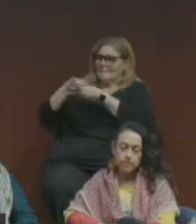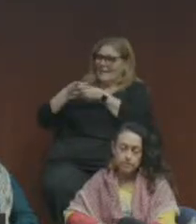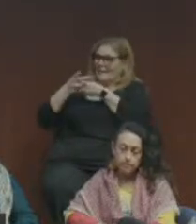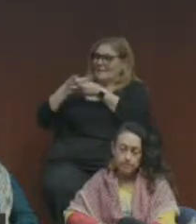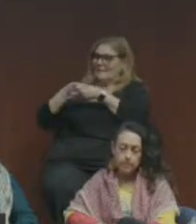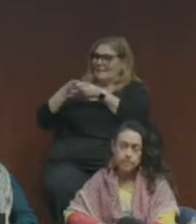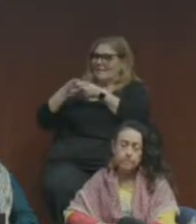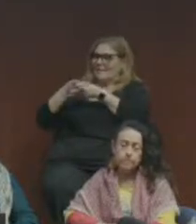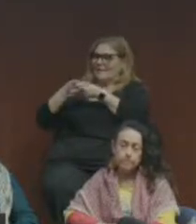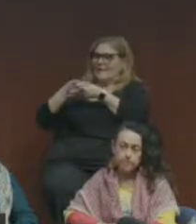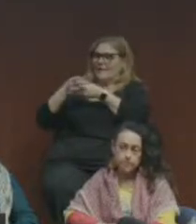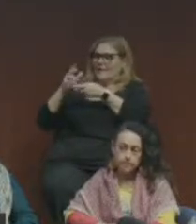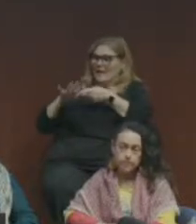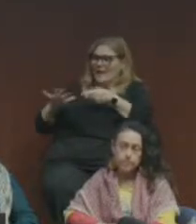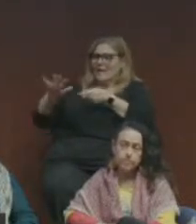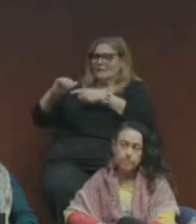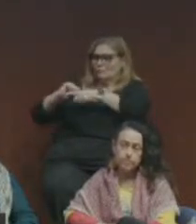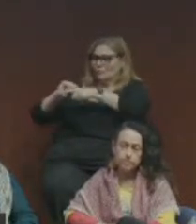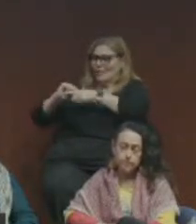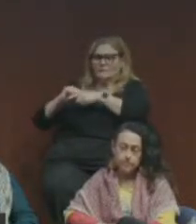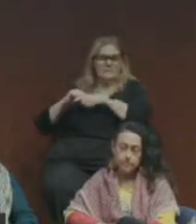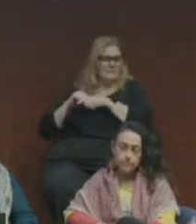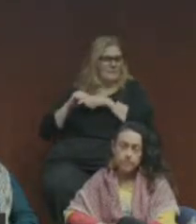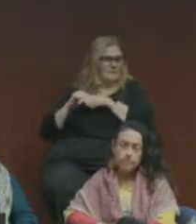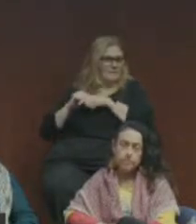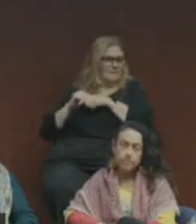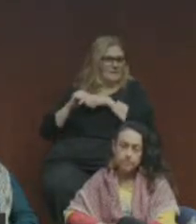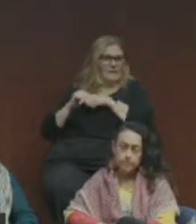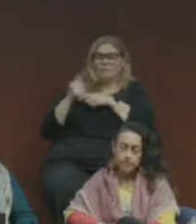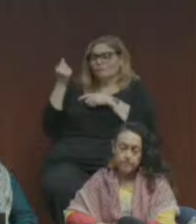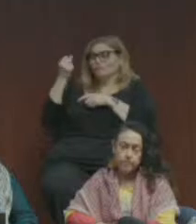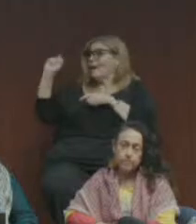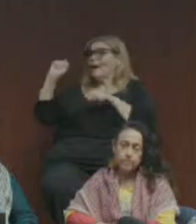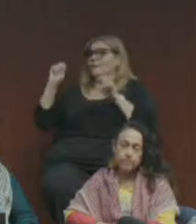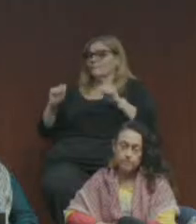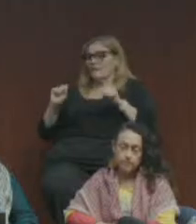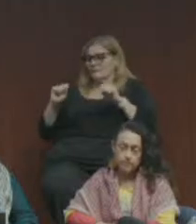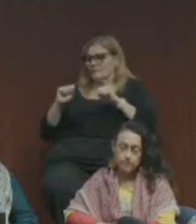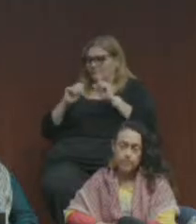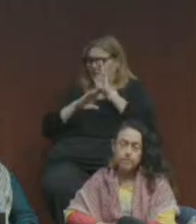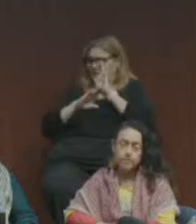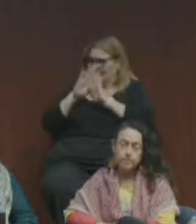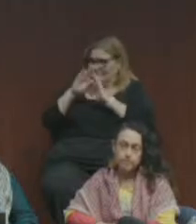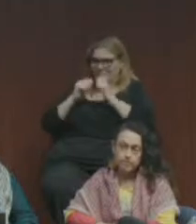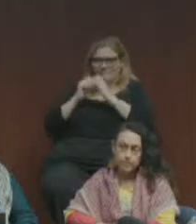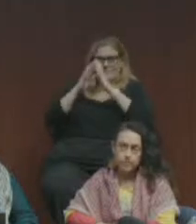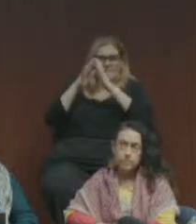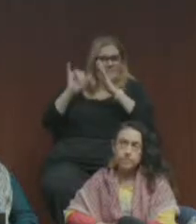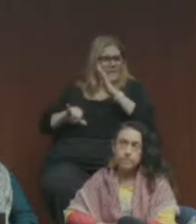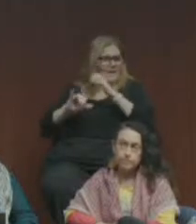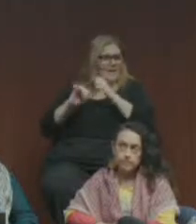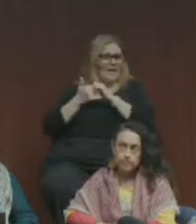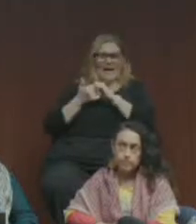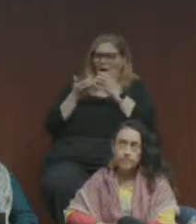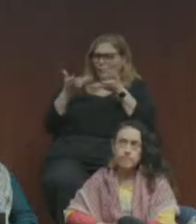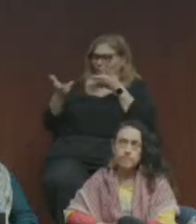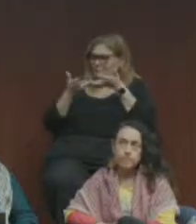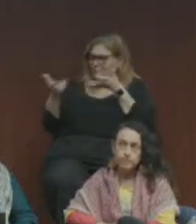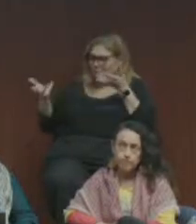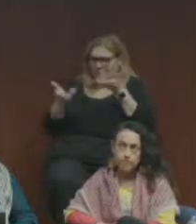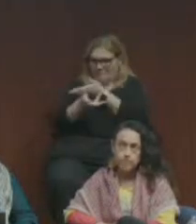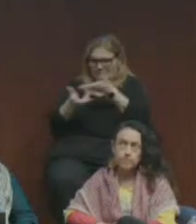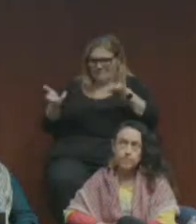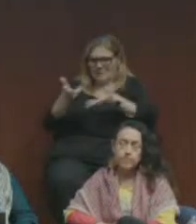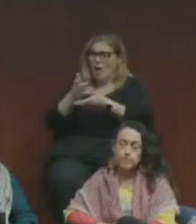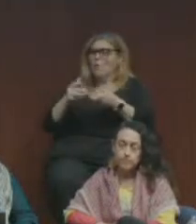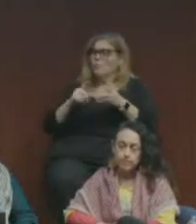as a site and a praxis of radical possibility of building, right? How are we navigating that in our work? We've begun